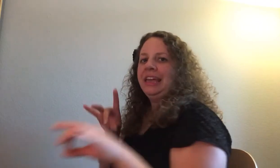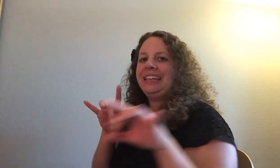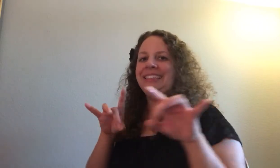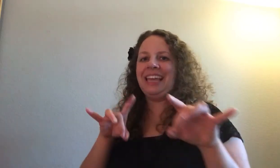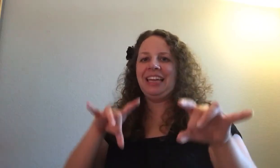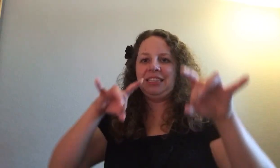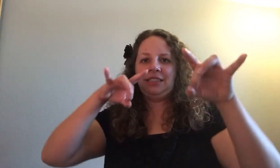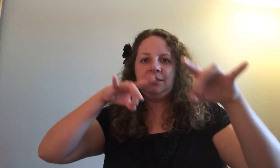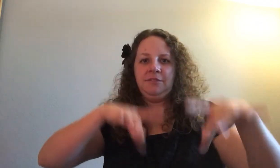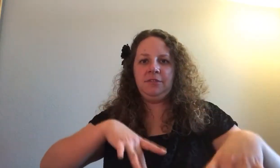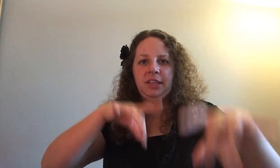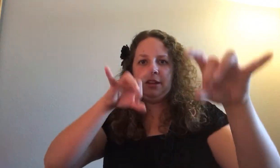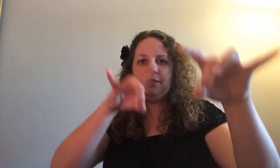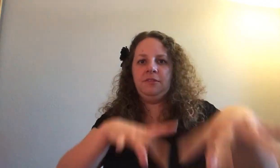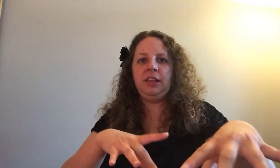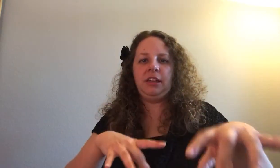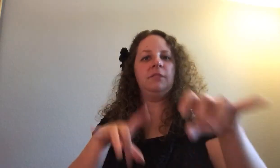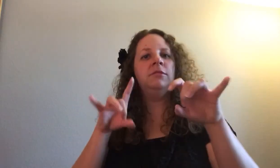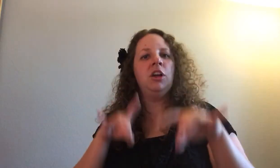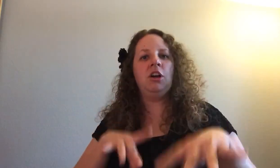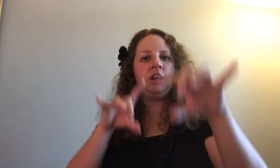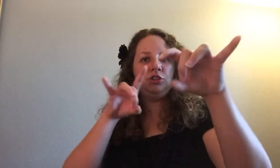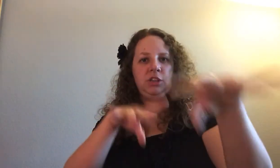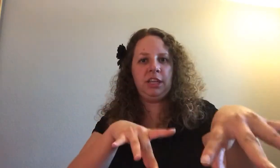and it's eights. Flick, flick. Australia,